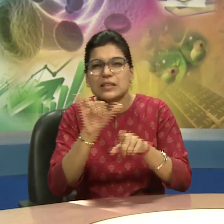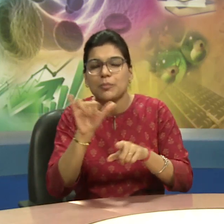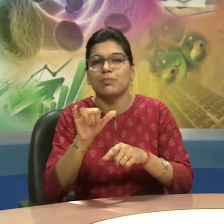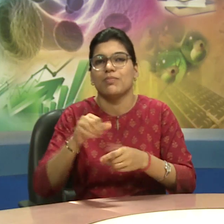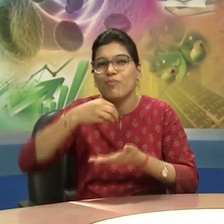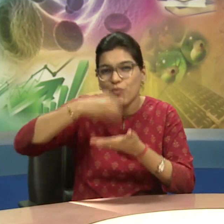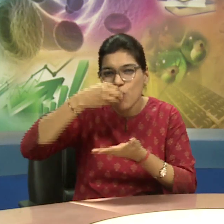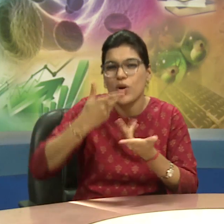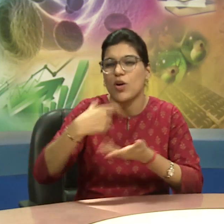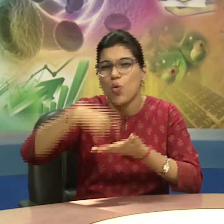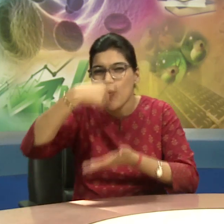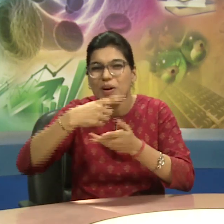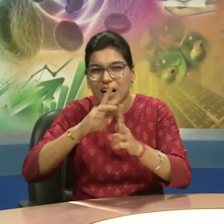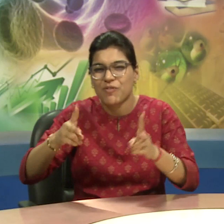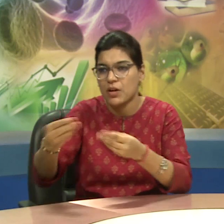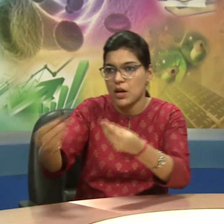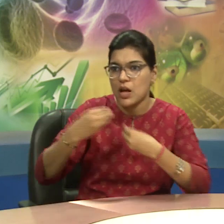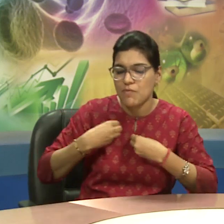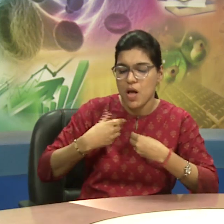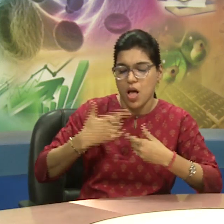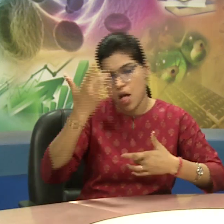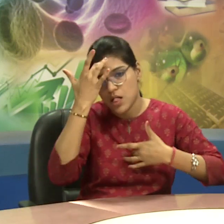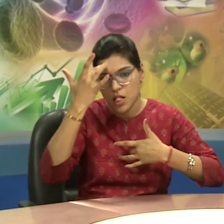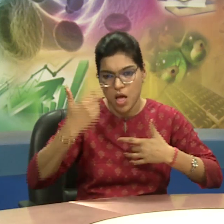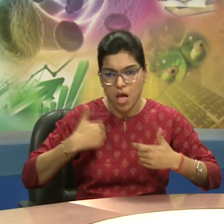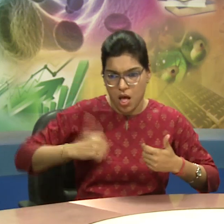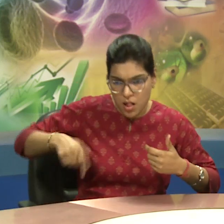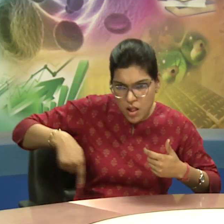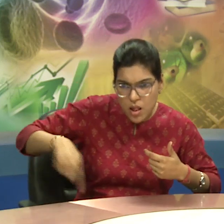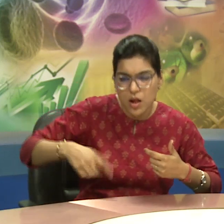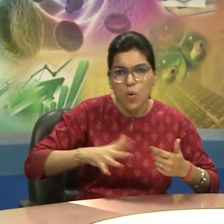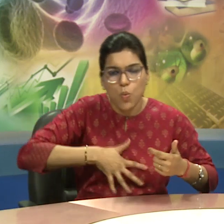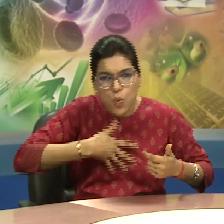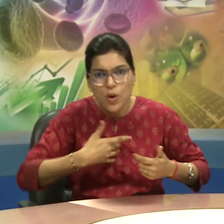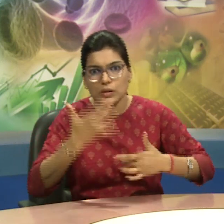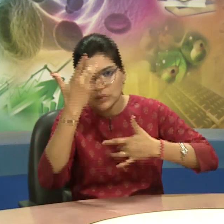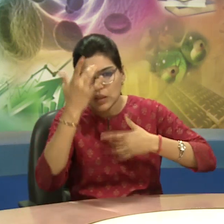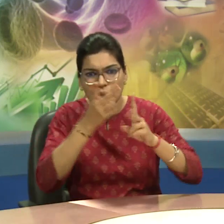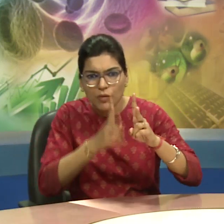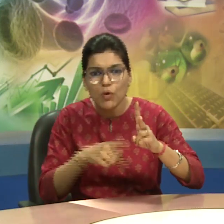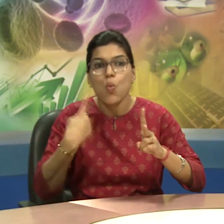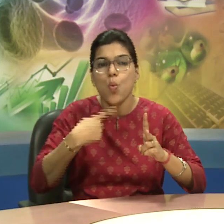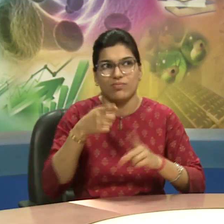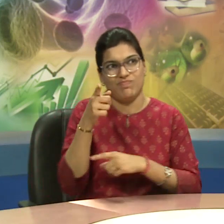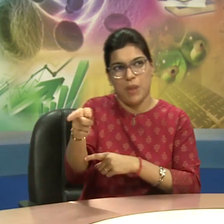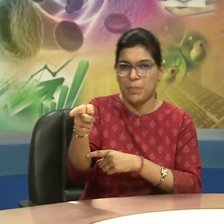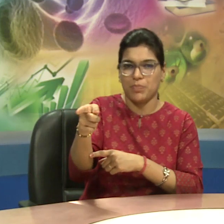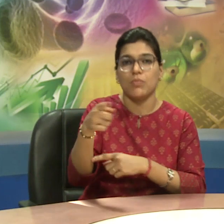loss or injury, they should not make unreasonable higher claim. For